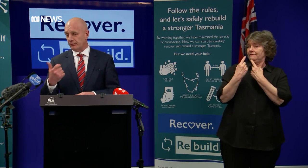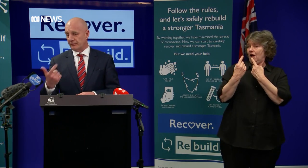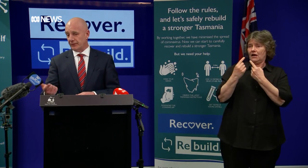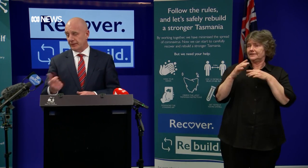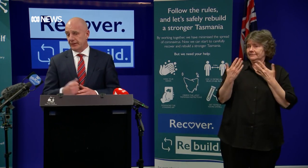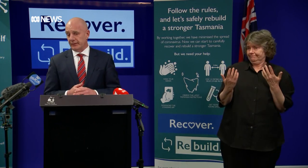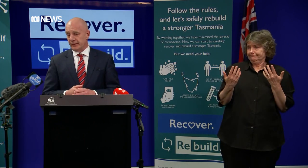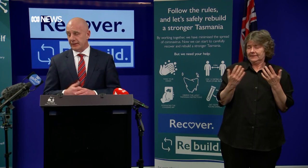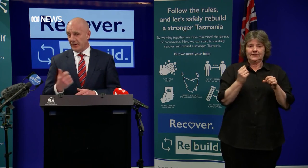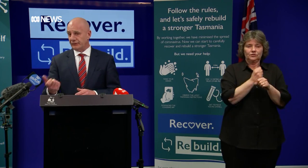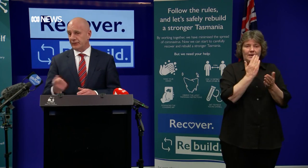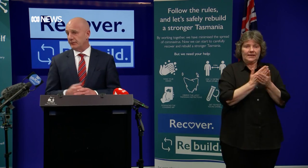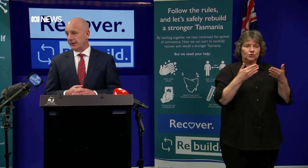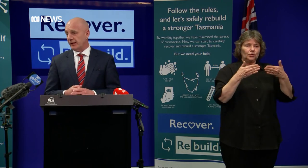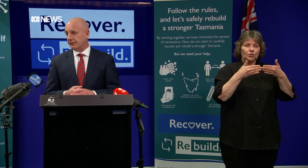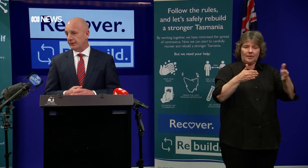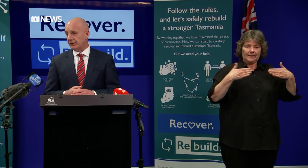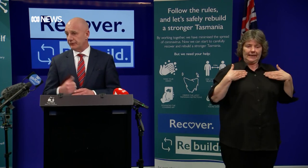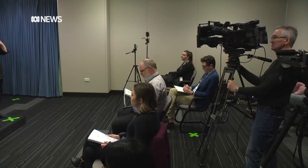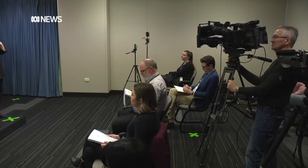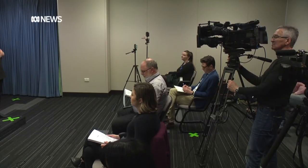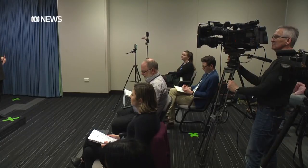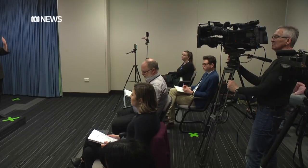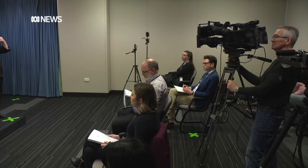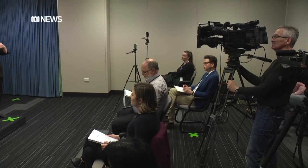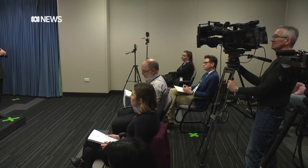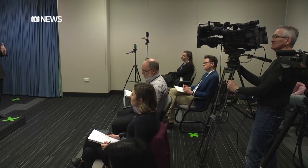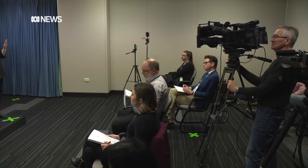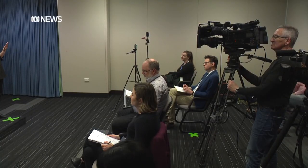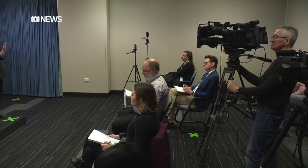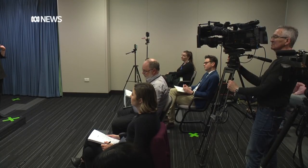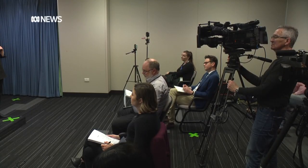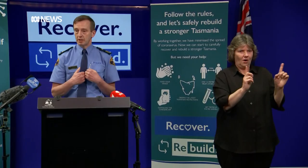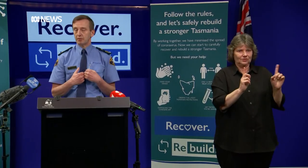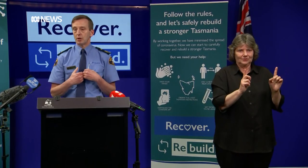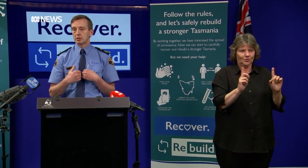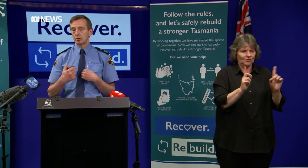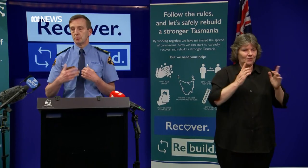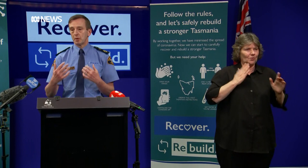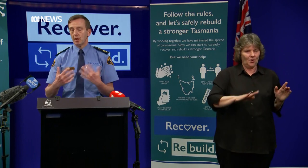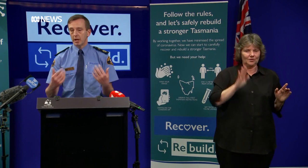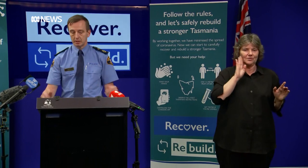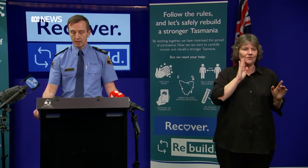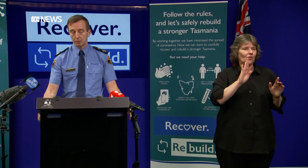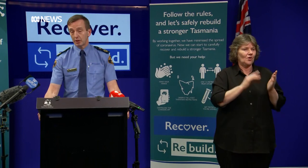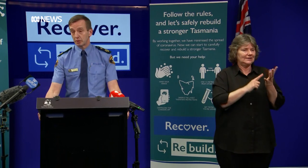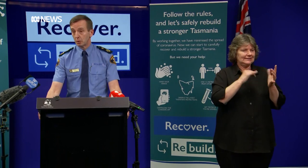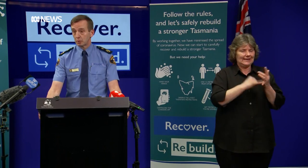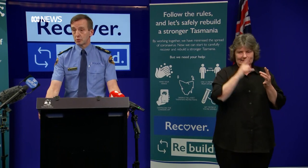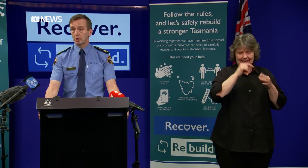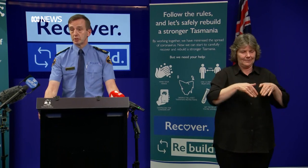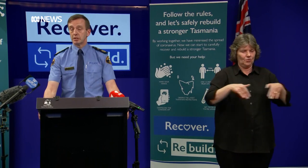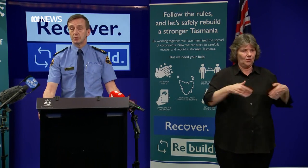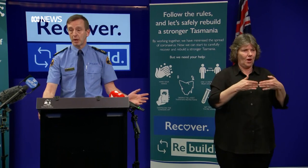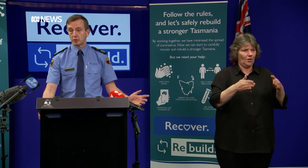right, that we've got the capacity within our state in terms of our health system. My advice to the Premier and in relation to